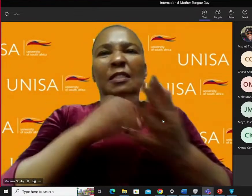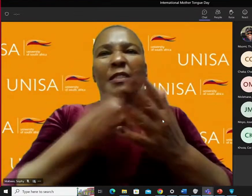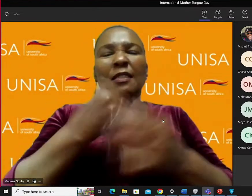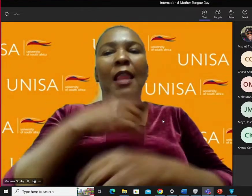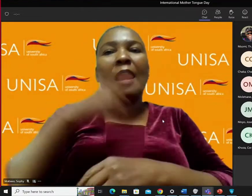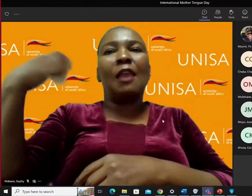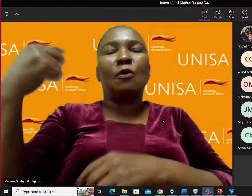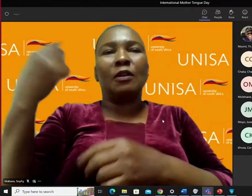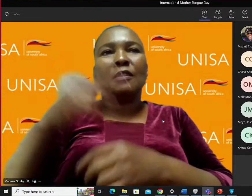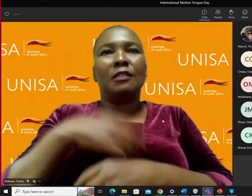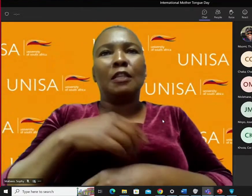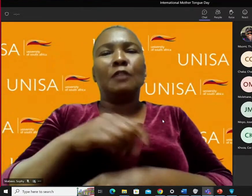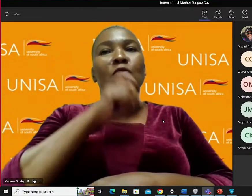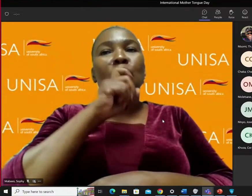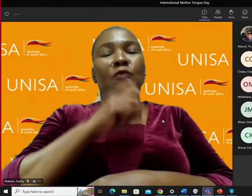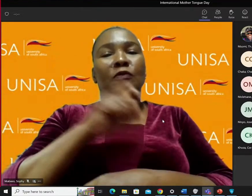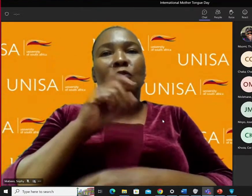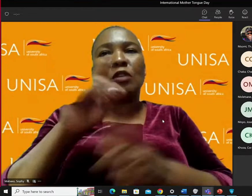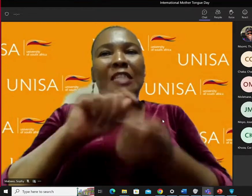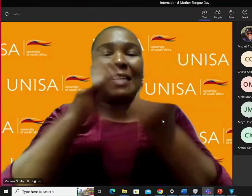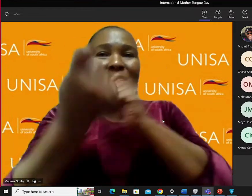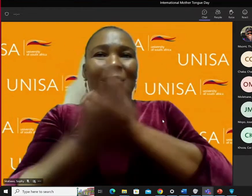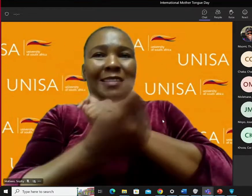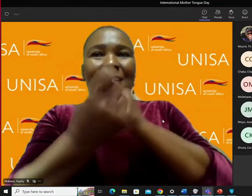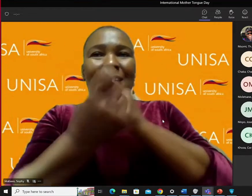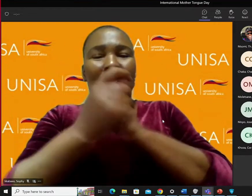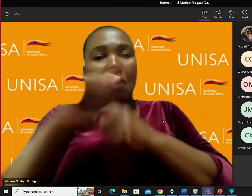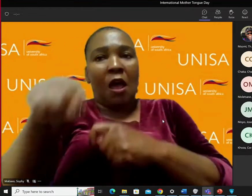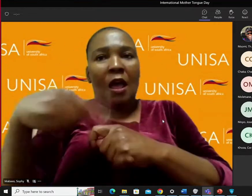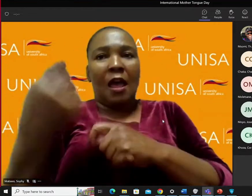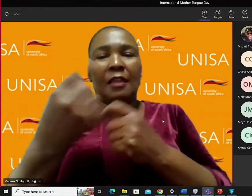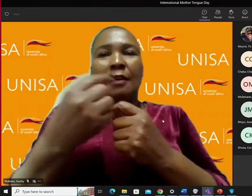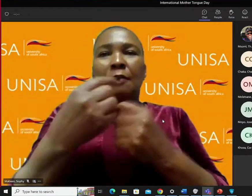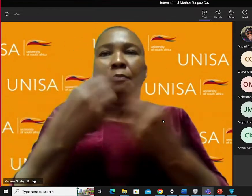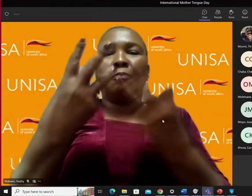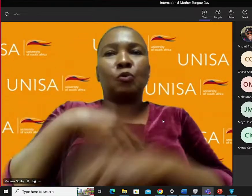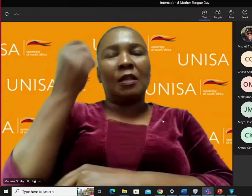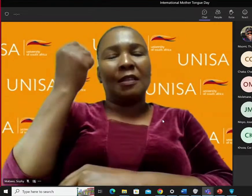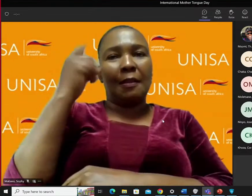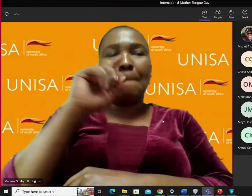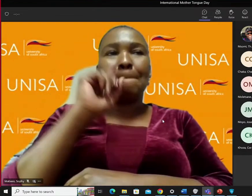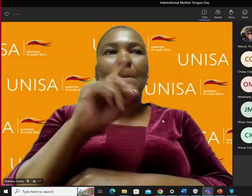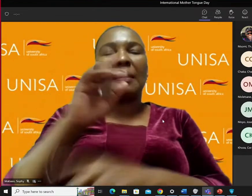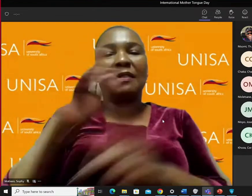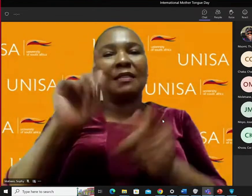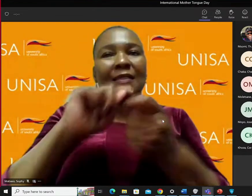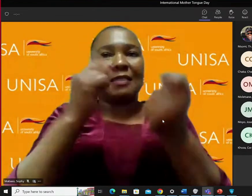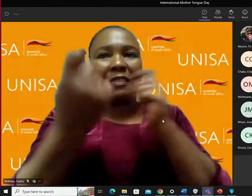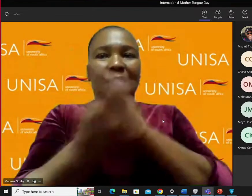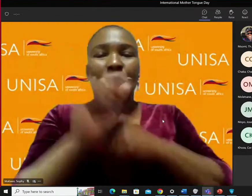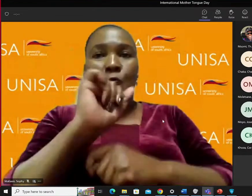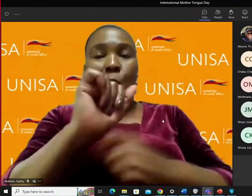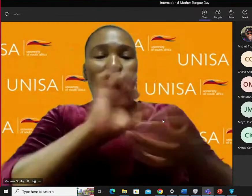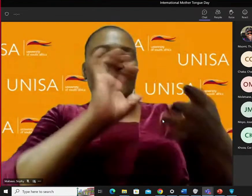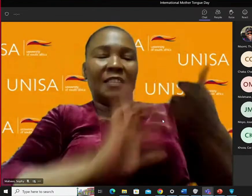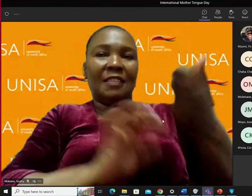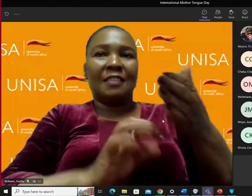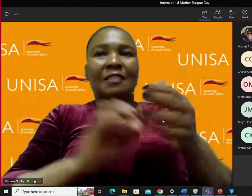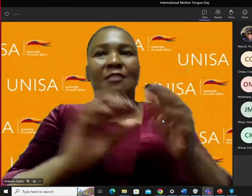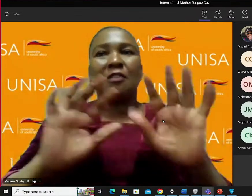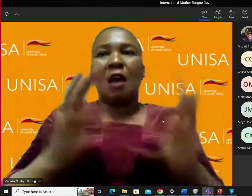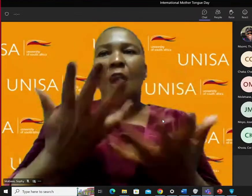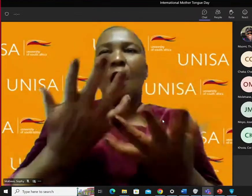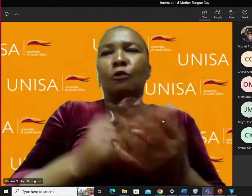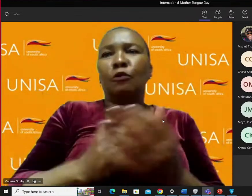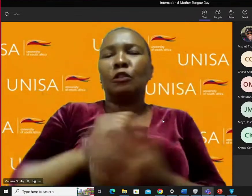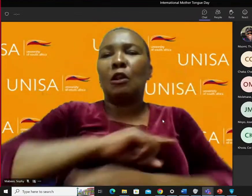know, that you can translate, whether you're translating for others to understand you, but translating your history into how it can